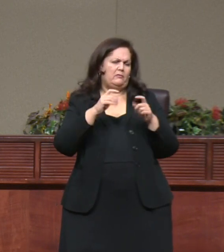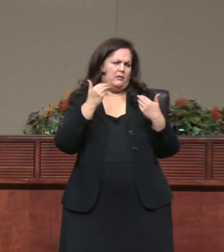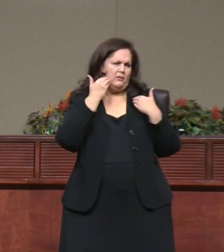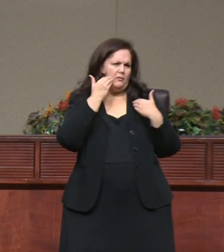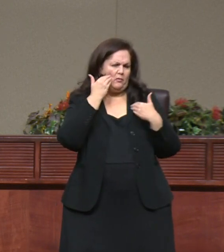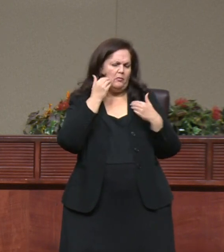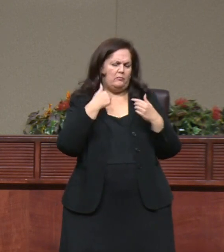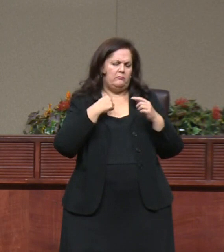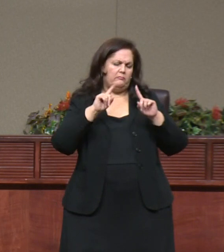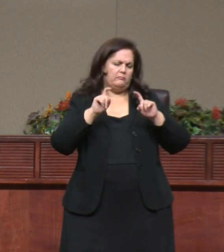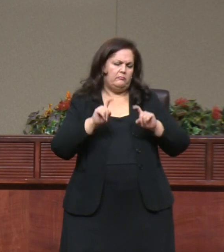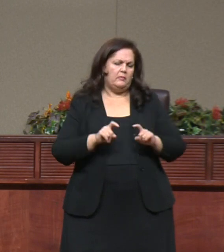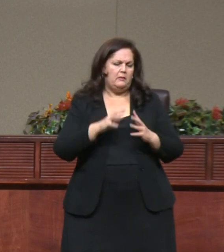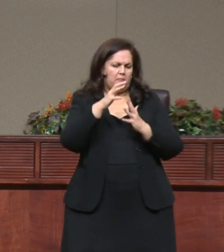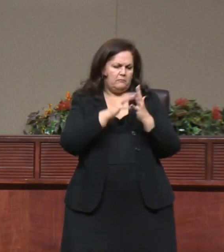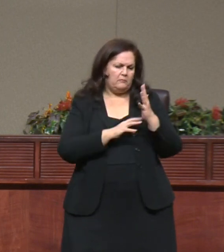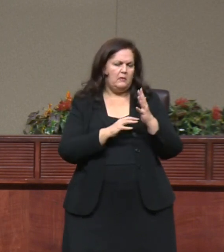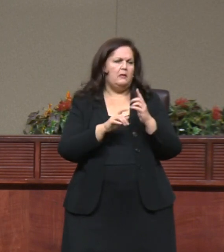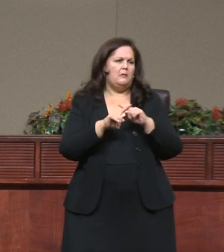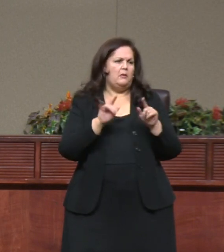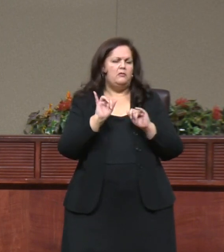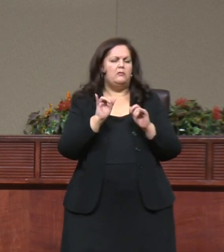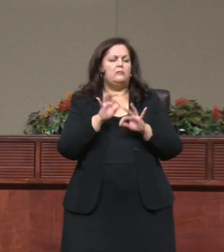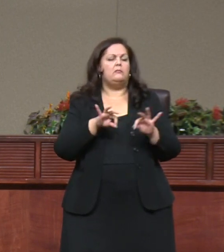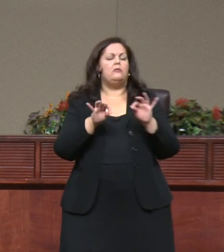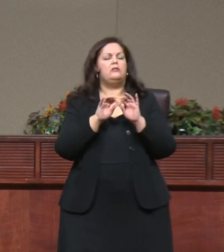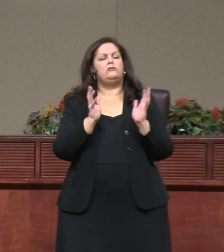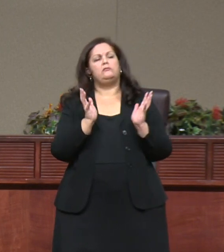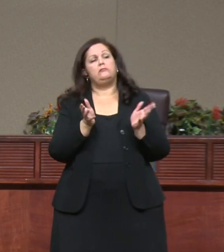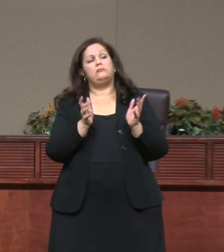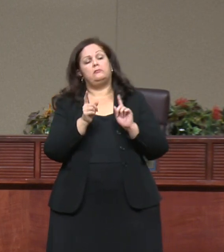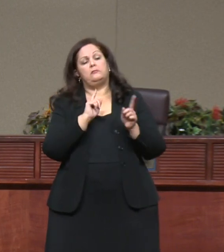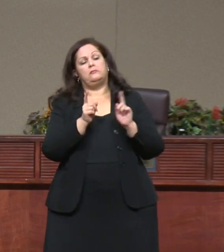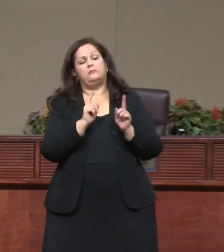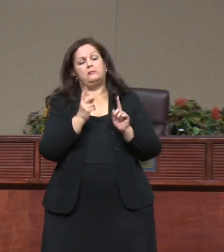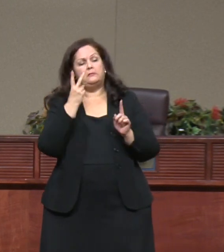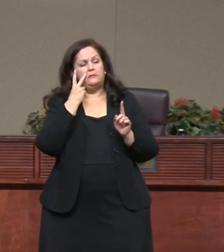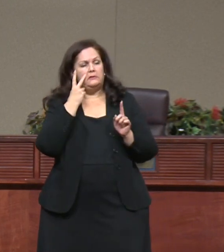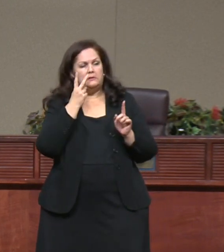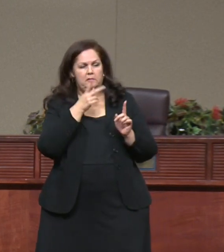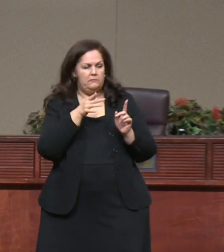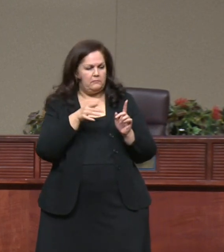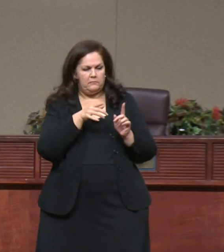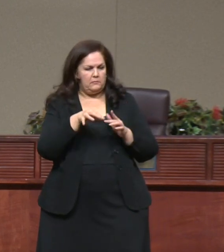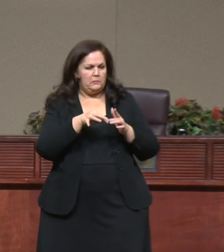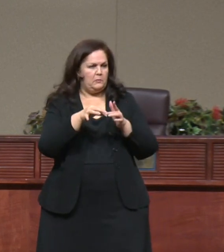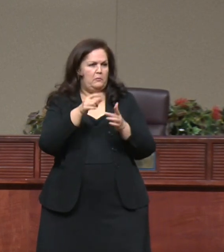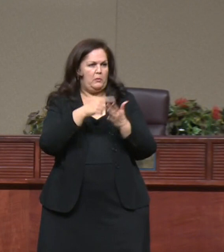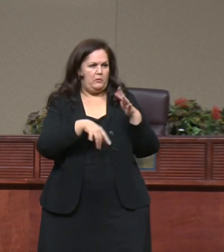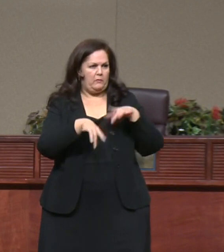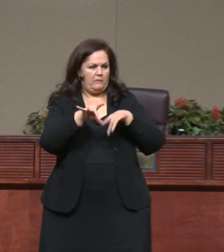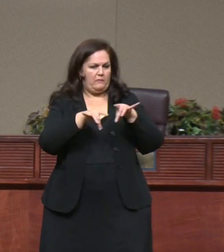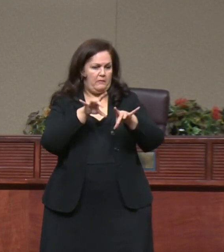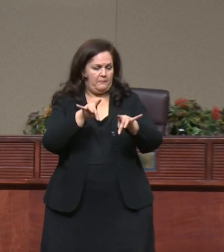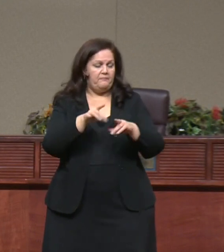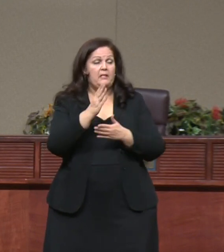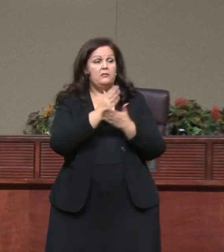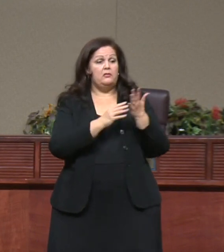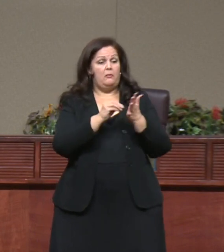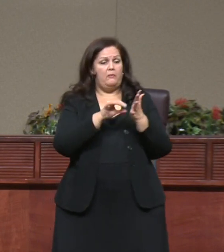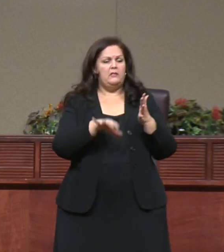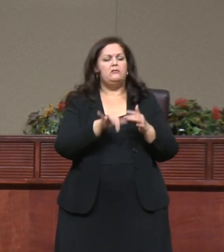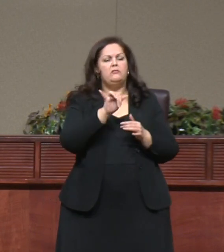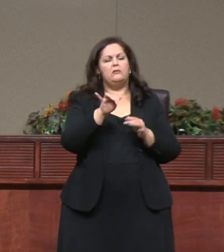are going to ask, it's also where the conversation, takes you. And some of the students